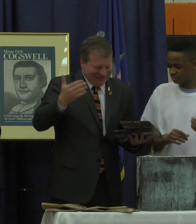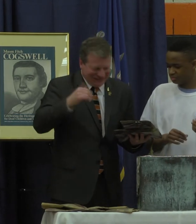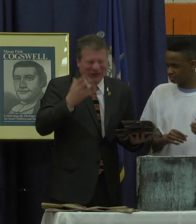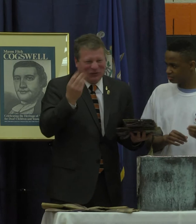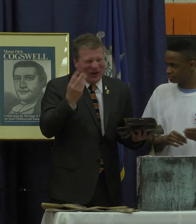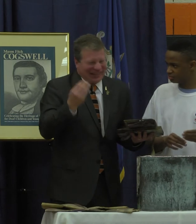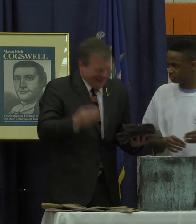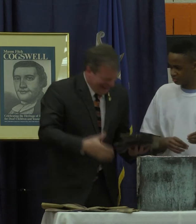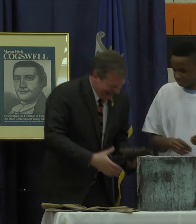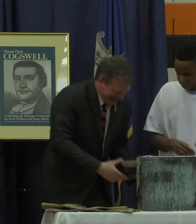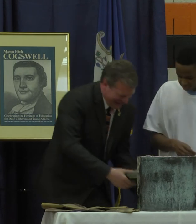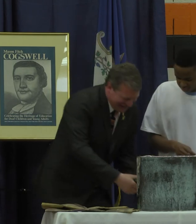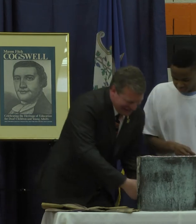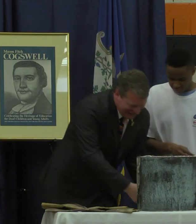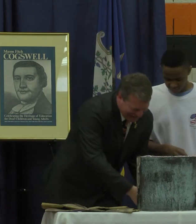More directories, and it's wet.